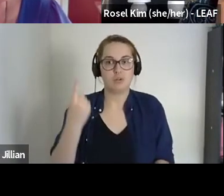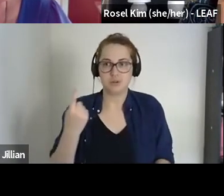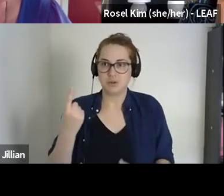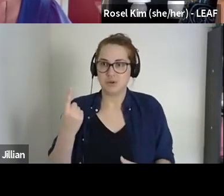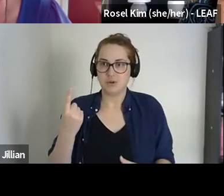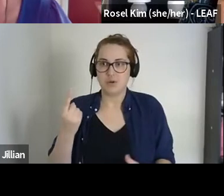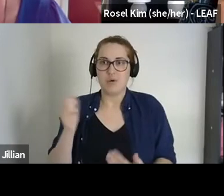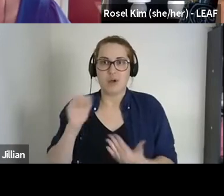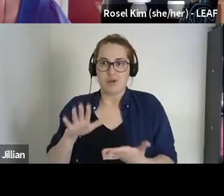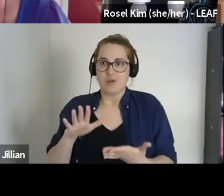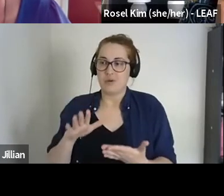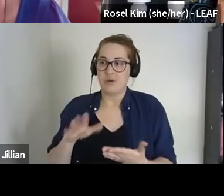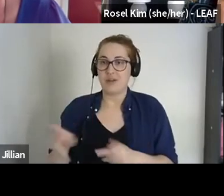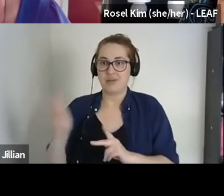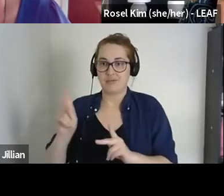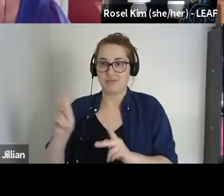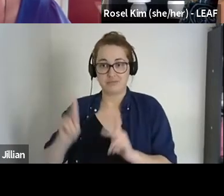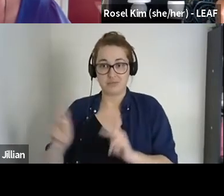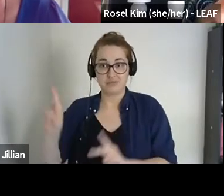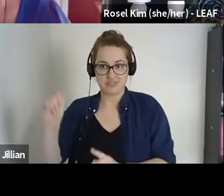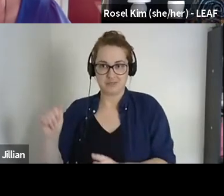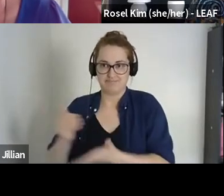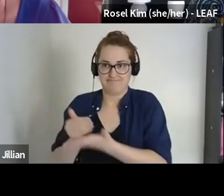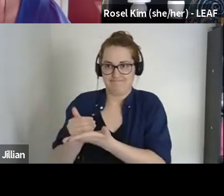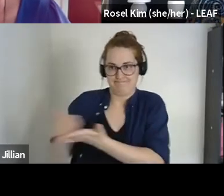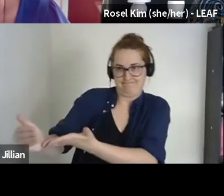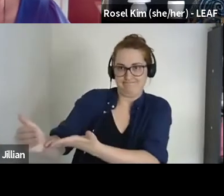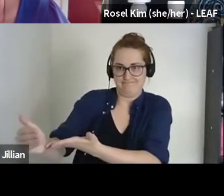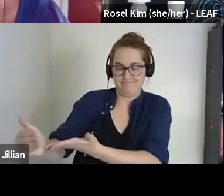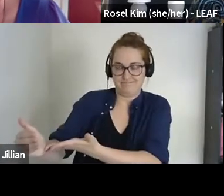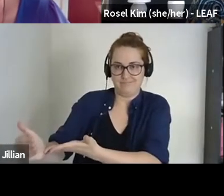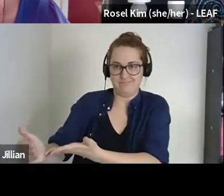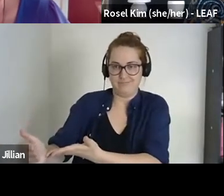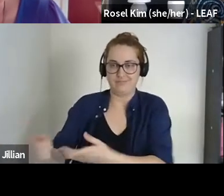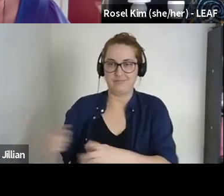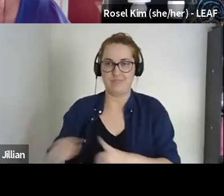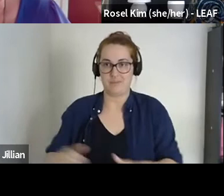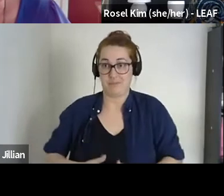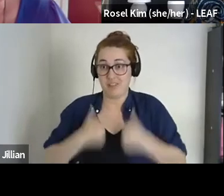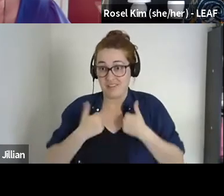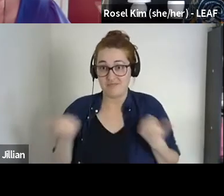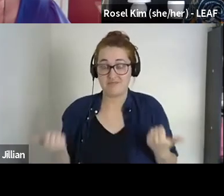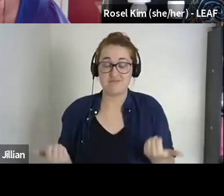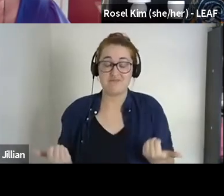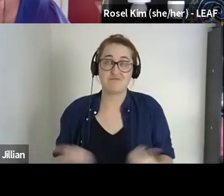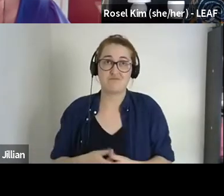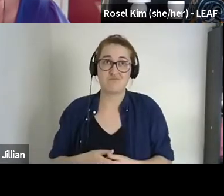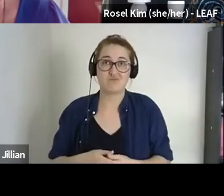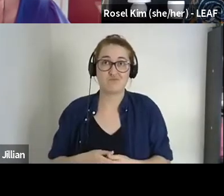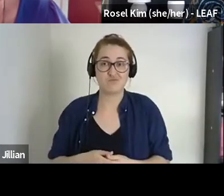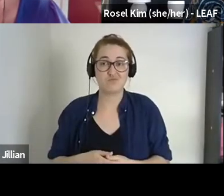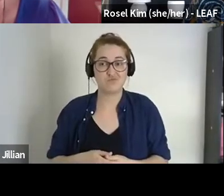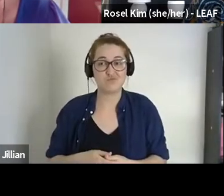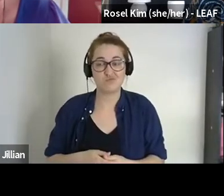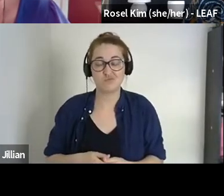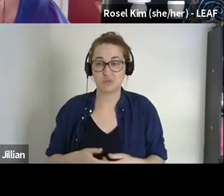and excluded people with disabilities from all aspects of life. So I think it is really, really